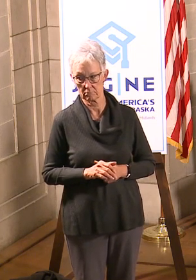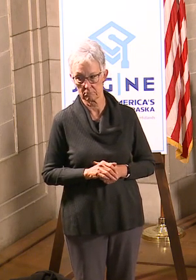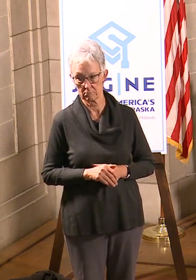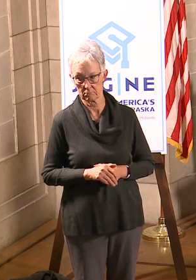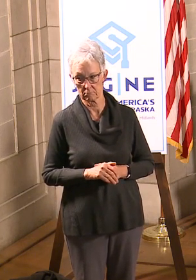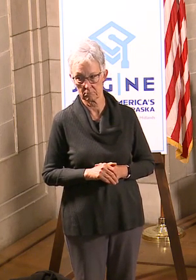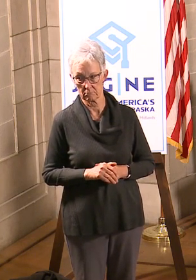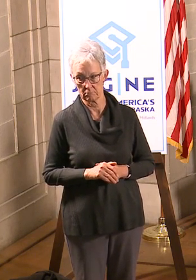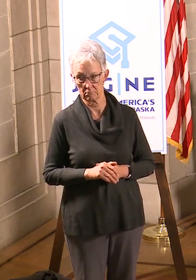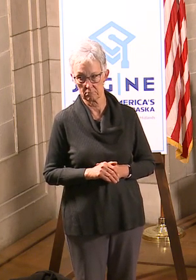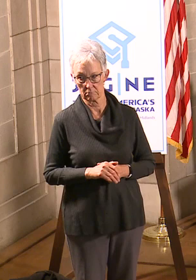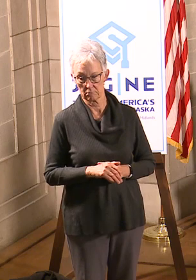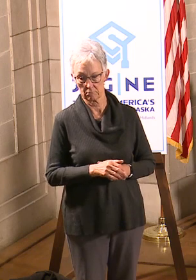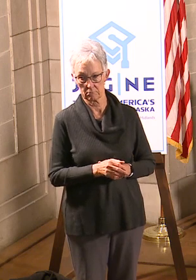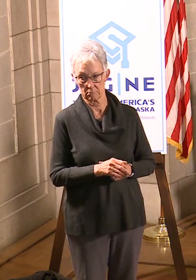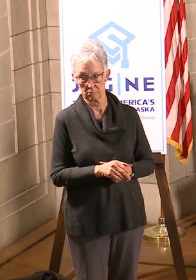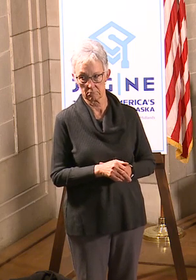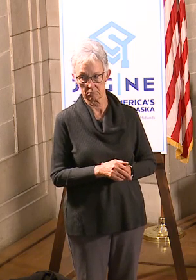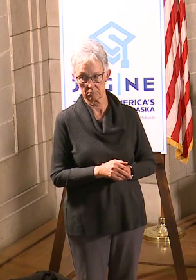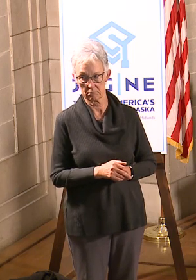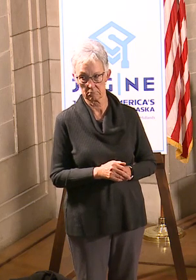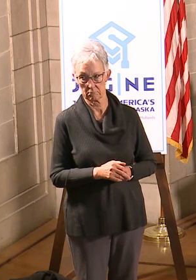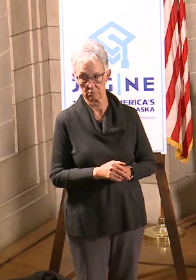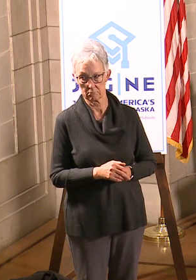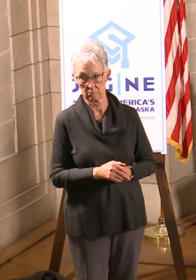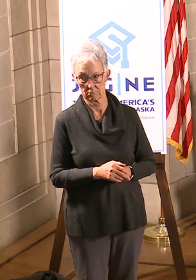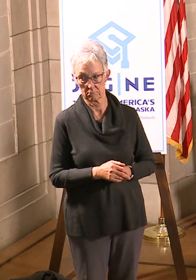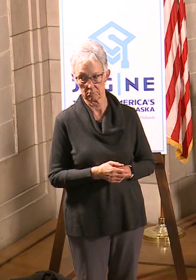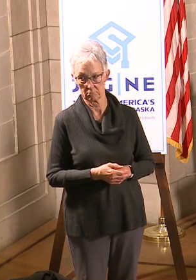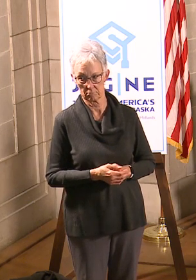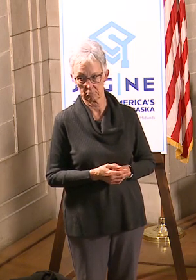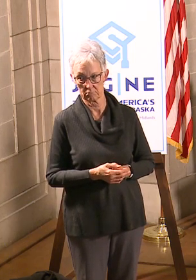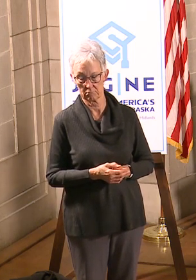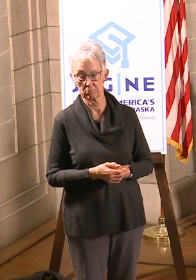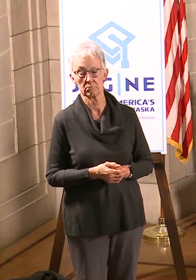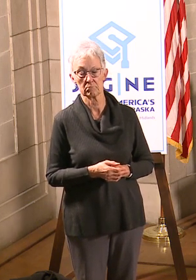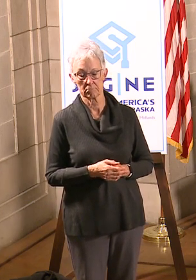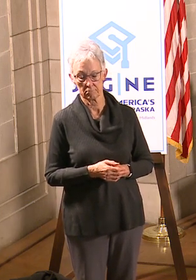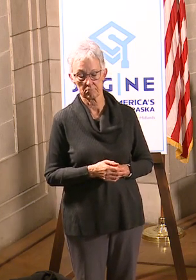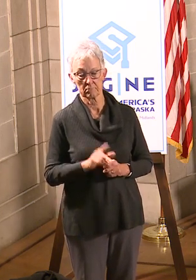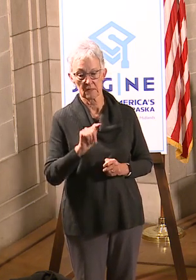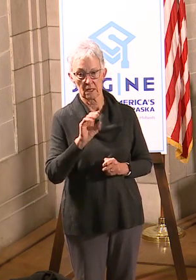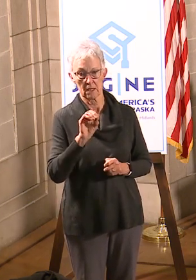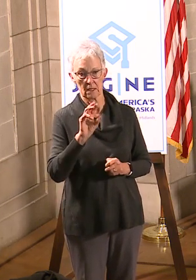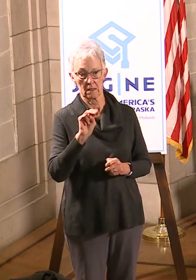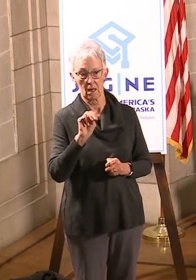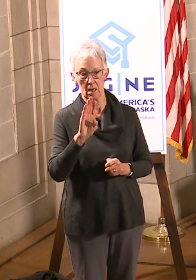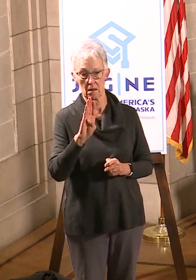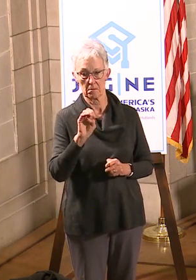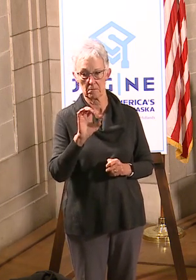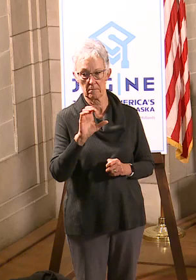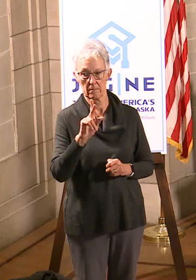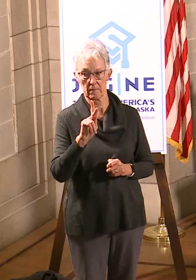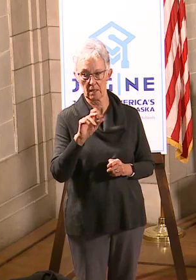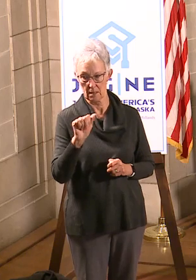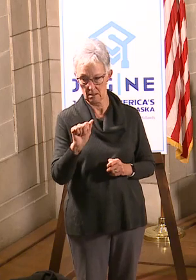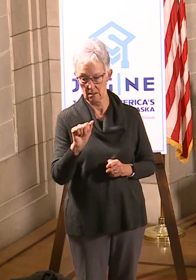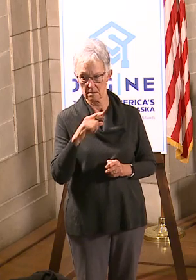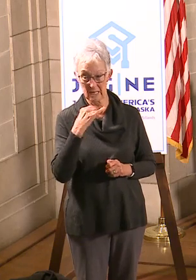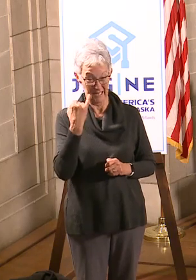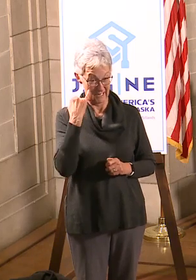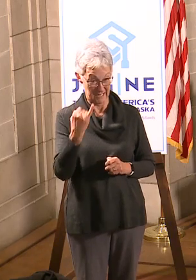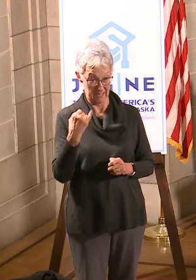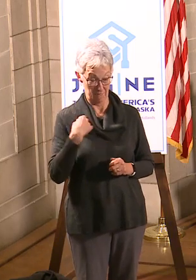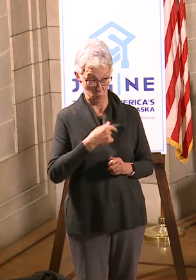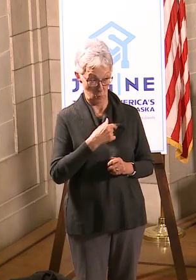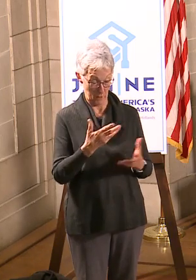hospital workers instead of young healthy people, or at least show that side as well? So Tom Becca asks, if we're trying to really help people